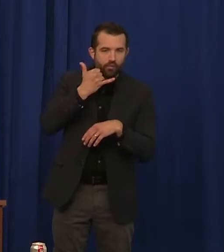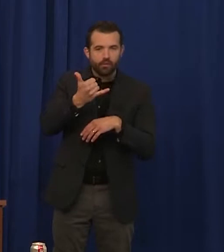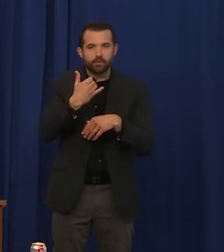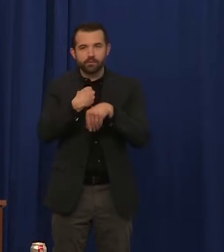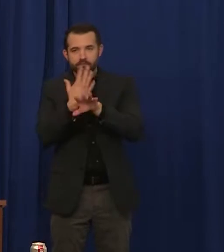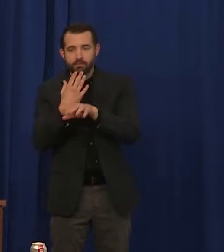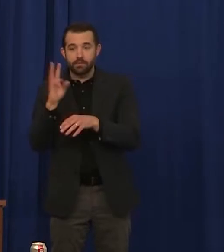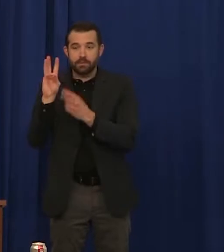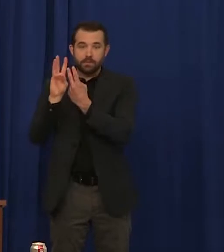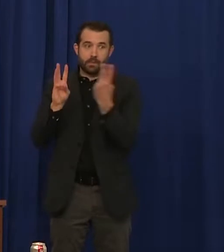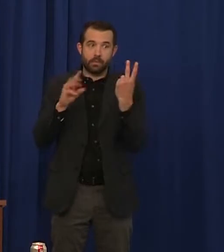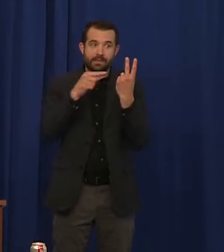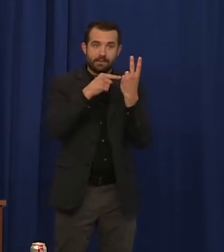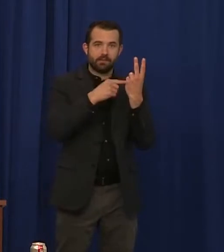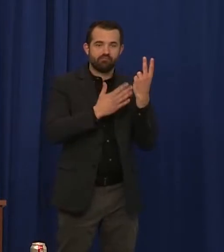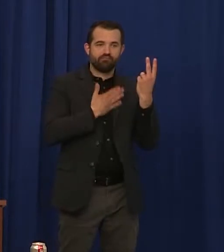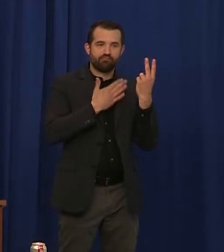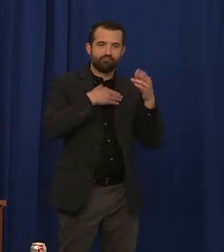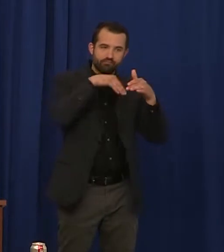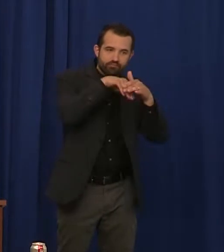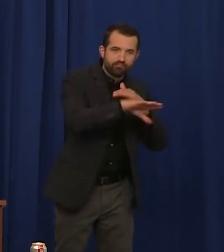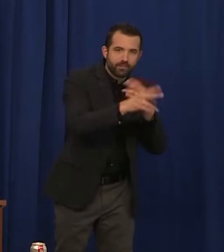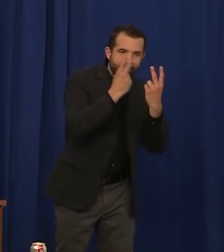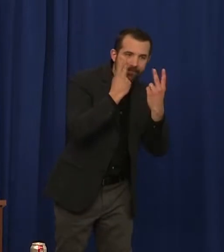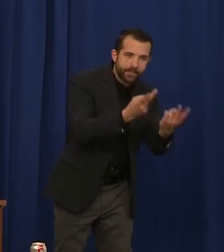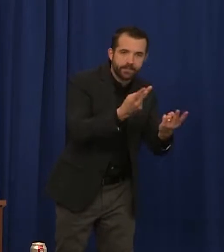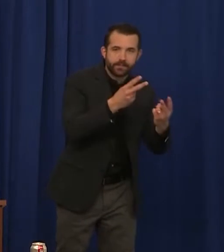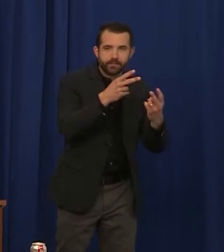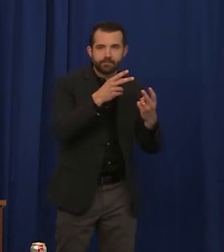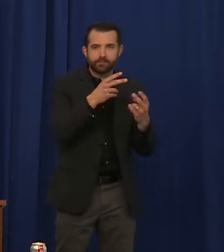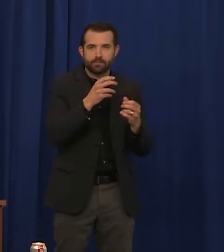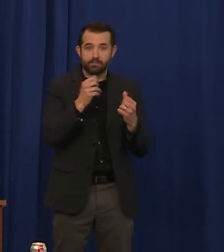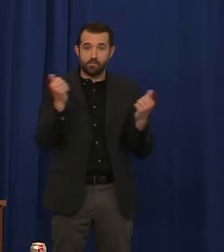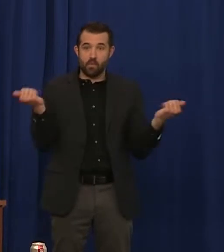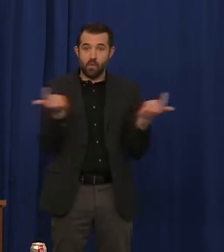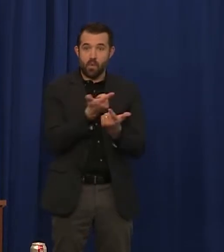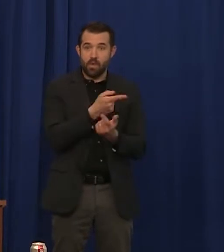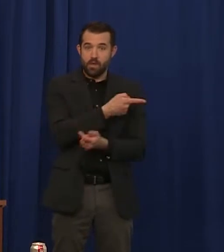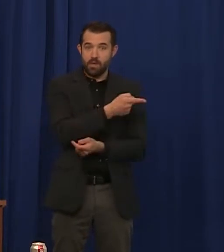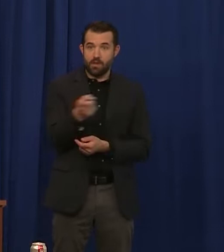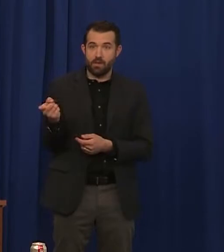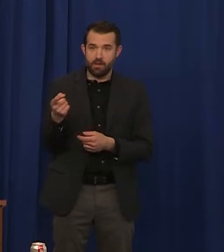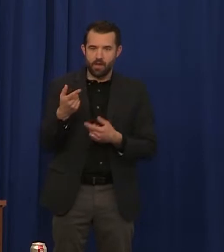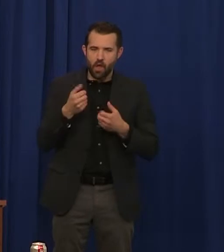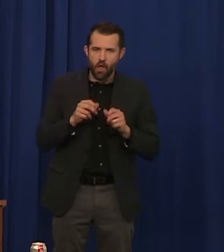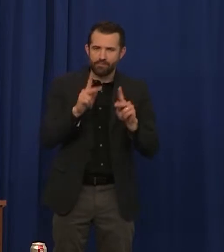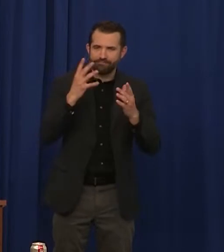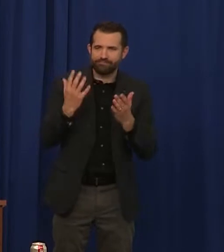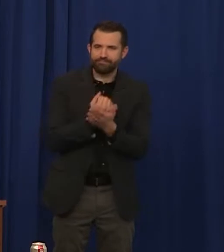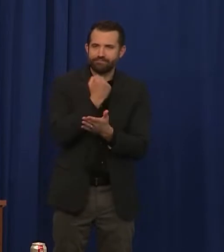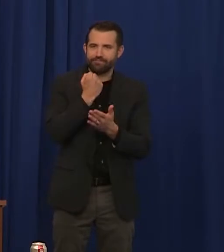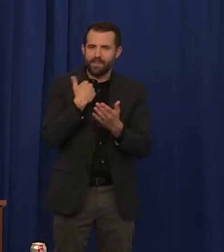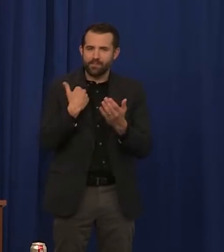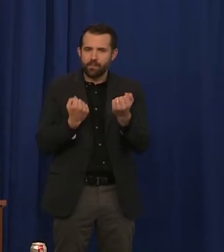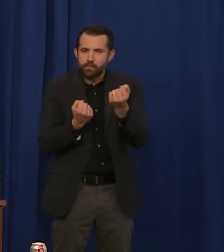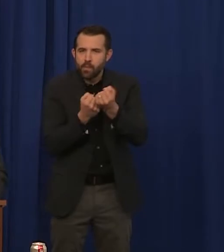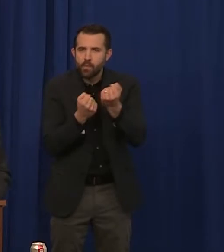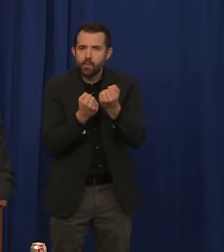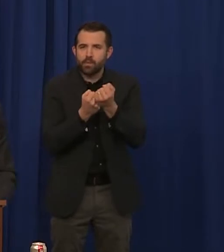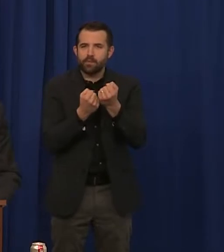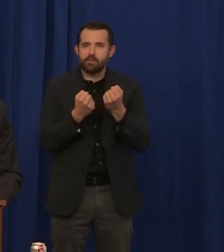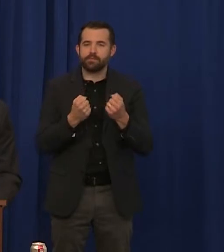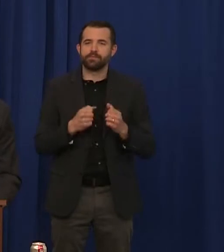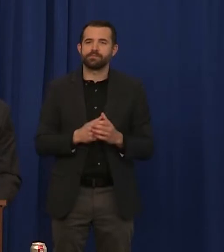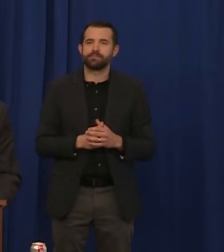to make sure that everyone who is coping during this time of grief has support and care. As